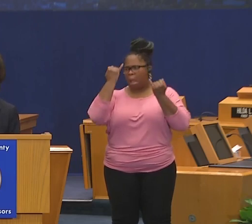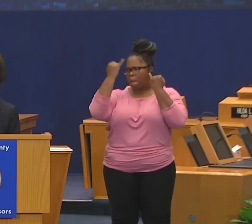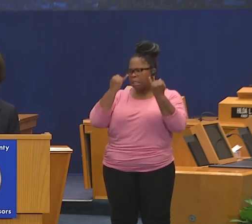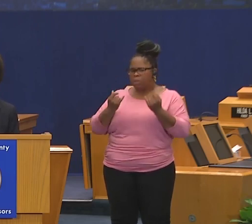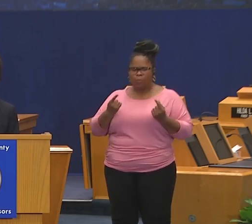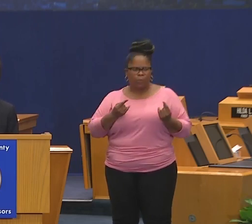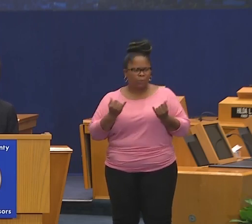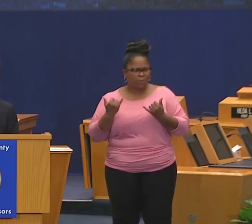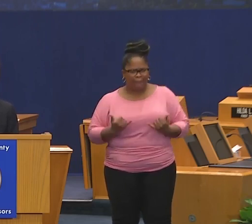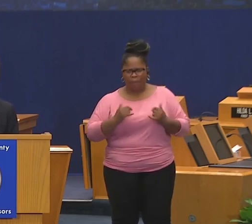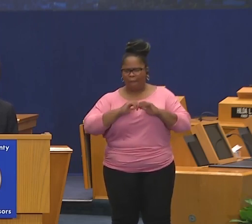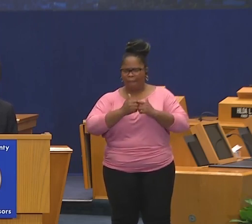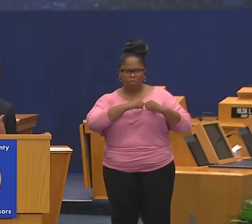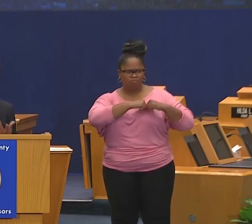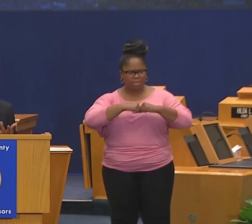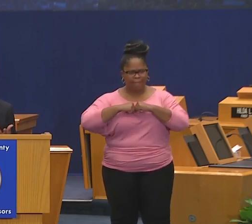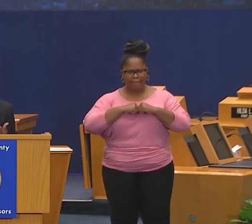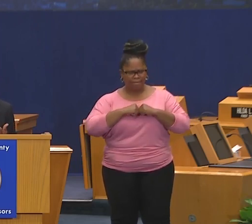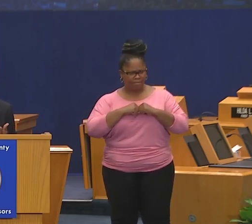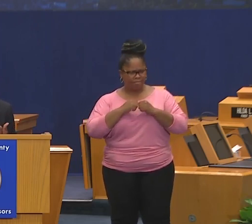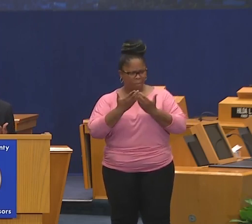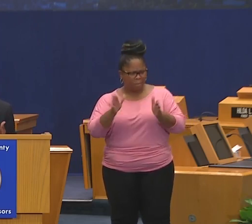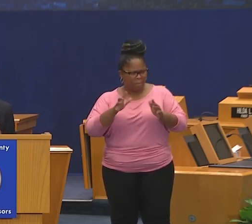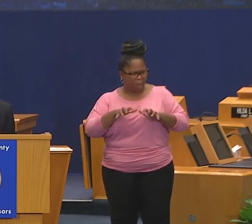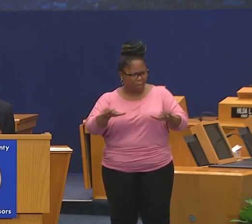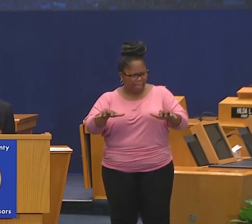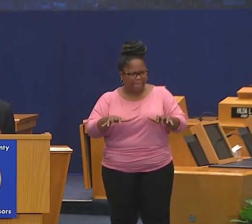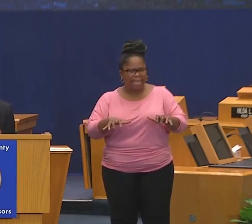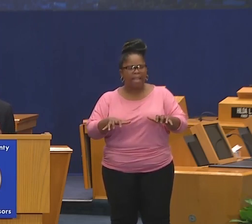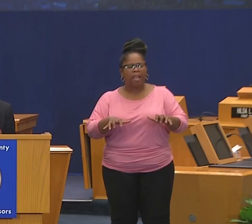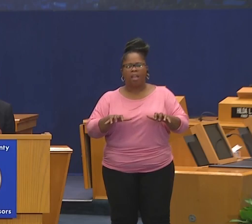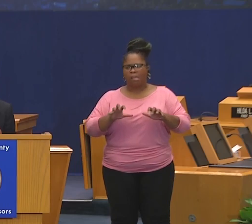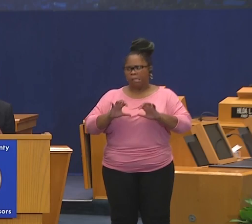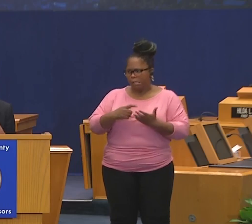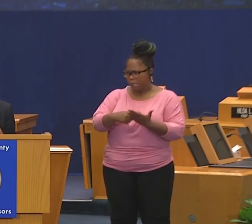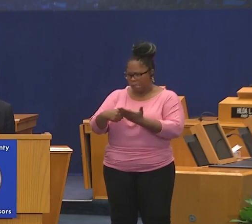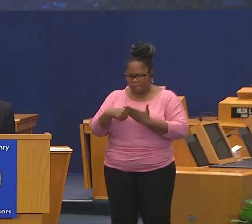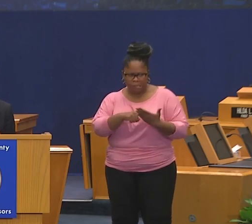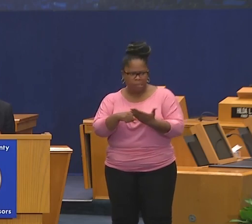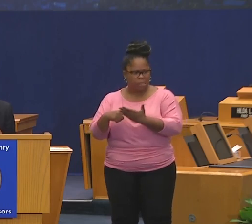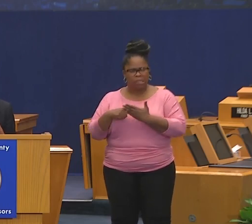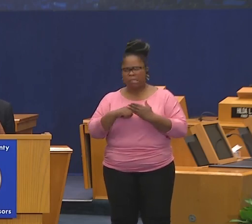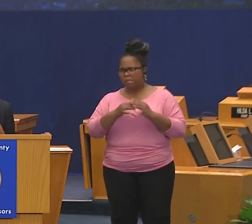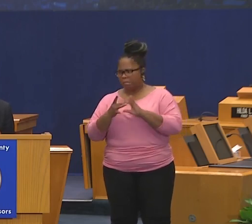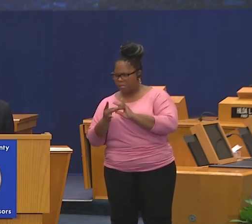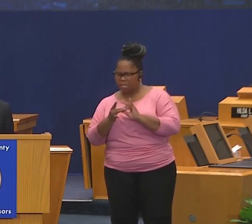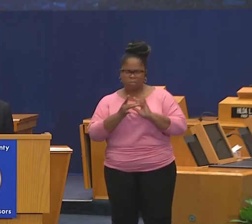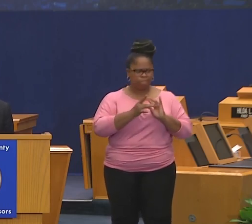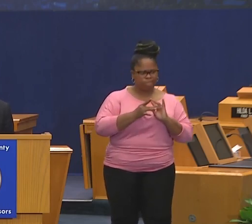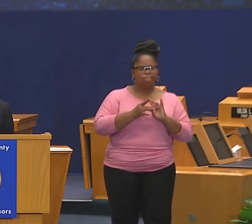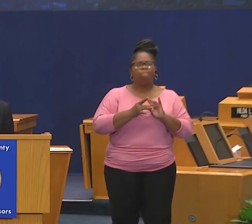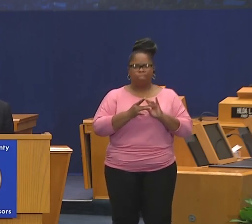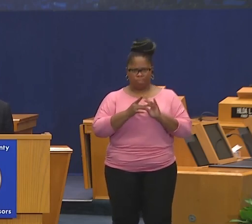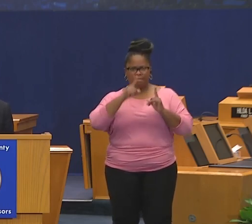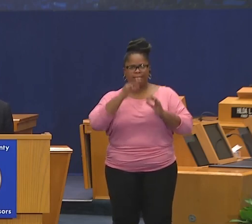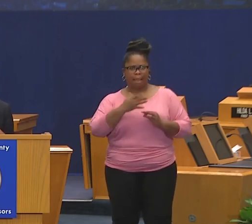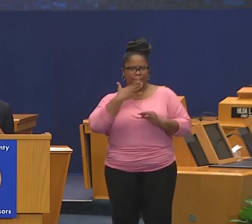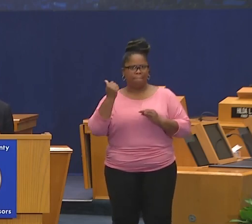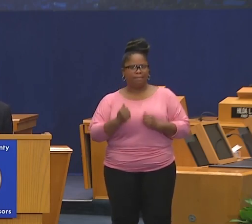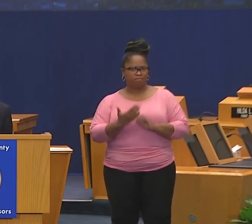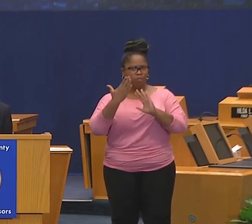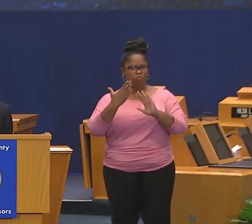to protect the public at large? And this was the best approach that we could take.